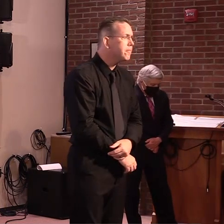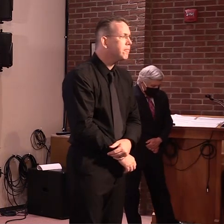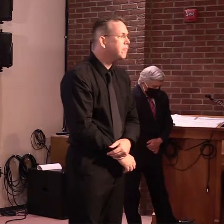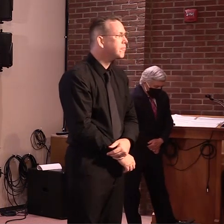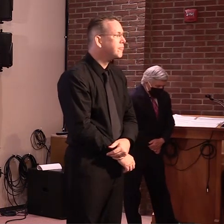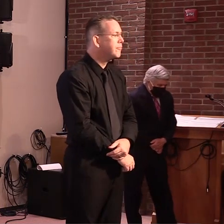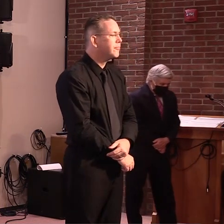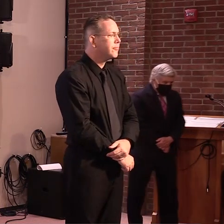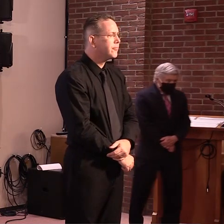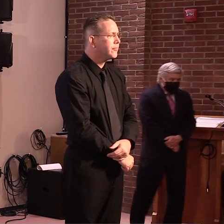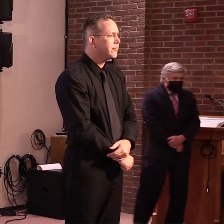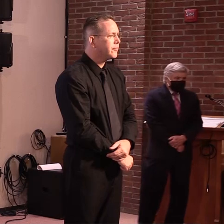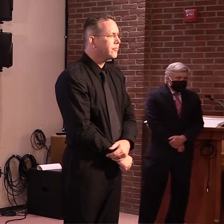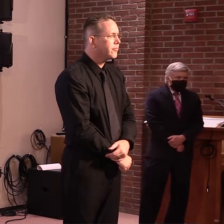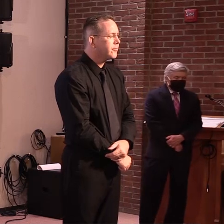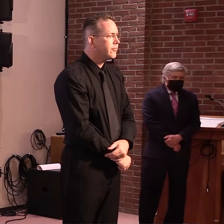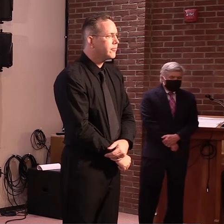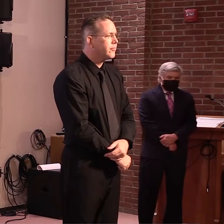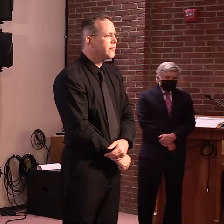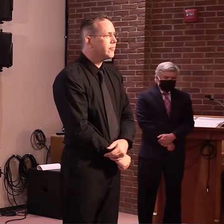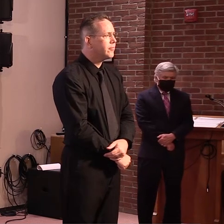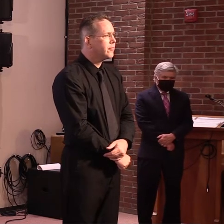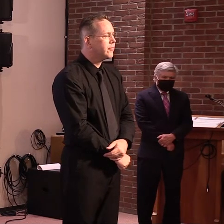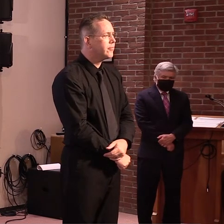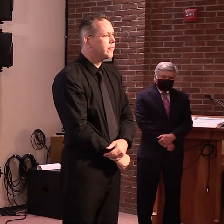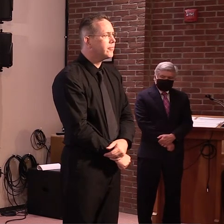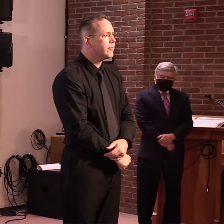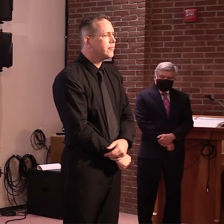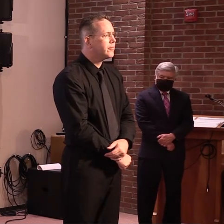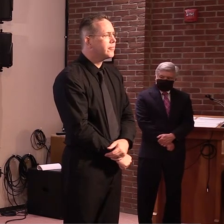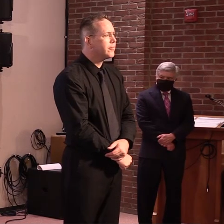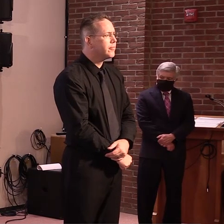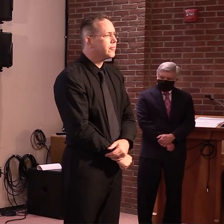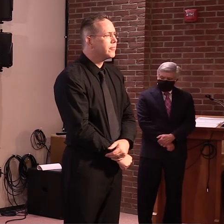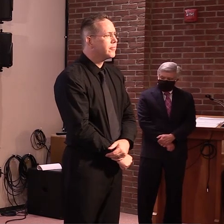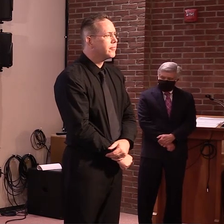Newport Daily Express. Yeah, good day. This question is remote learning.